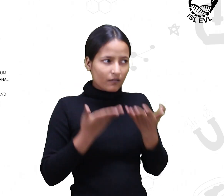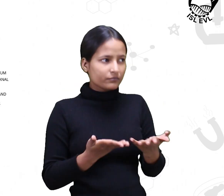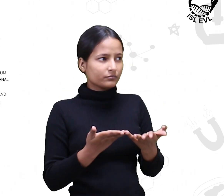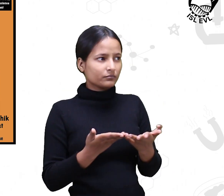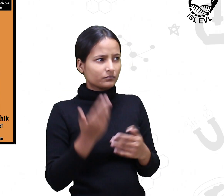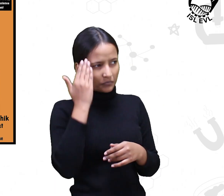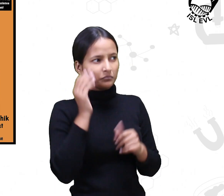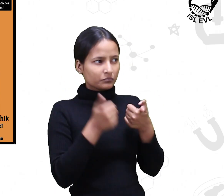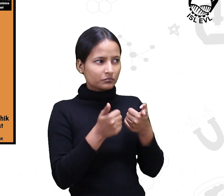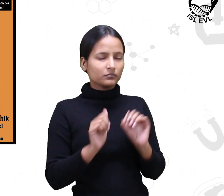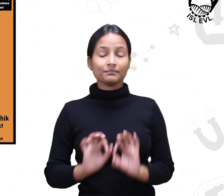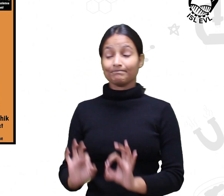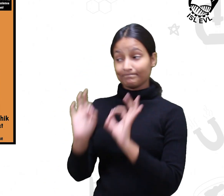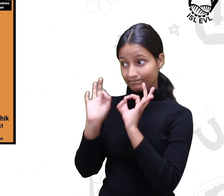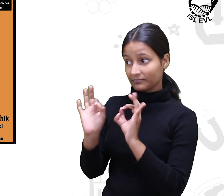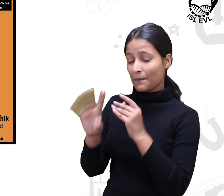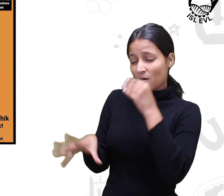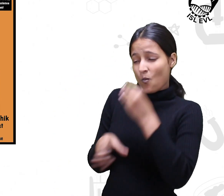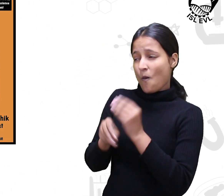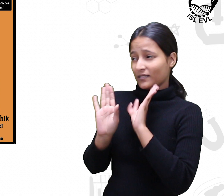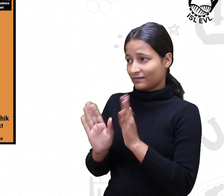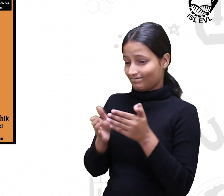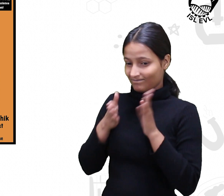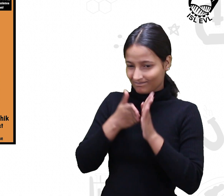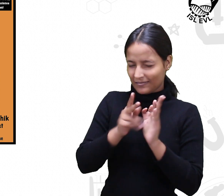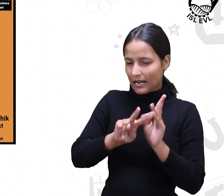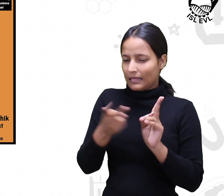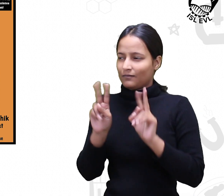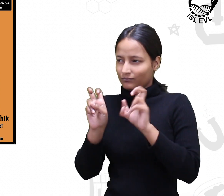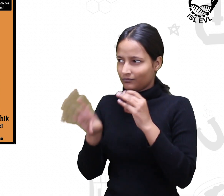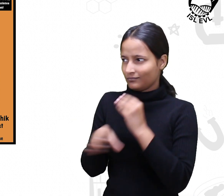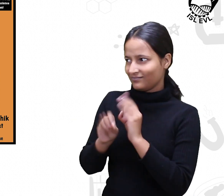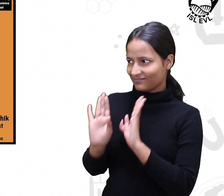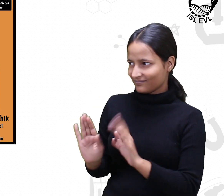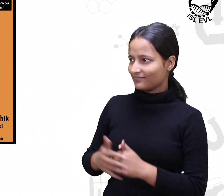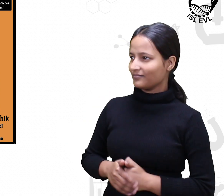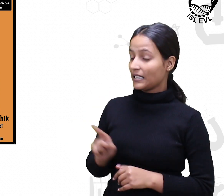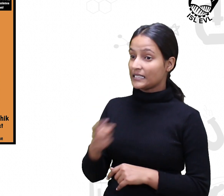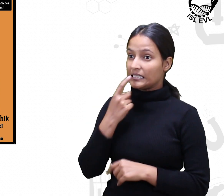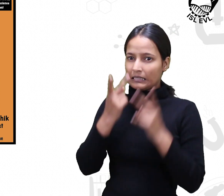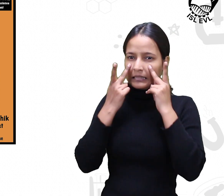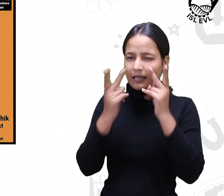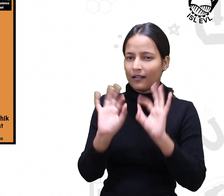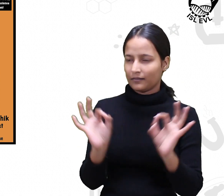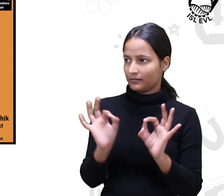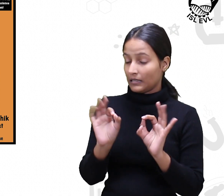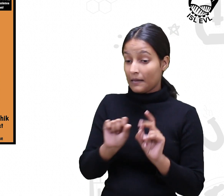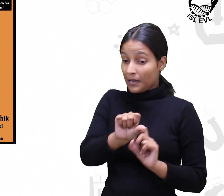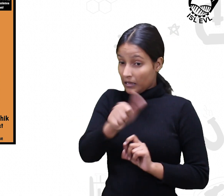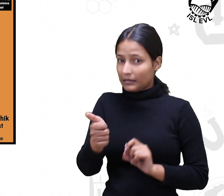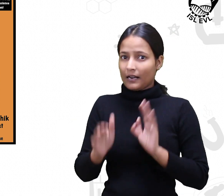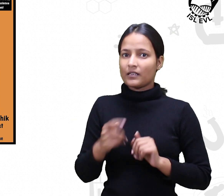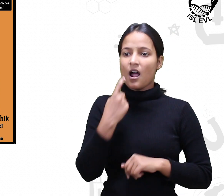cool. But let's focus on something else. Something that we can't see. There are 700